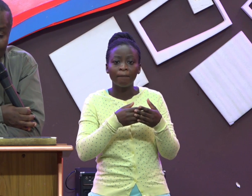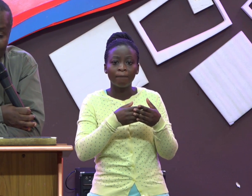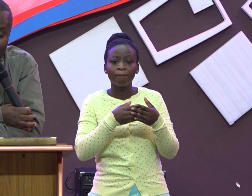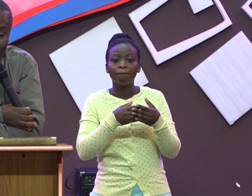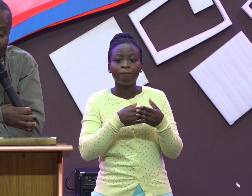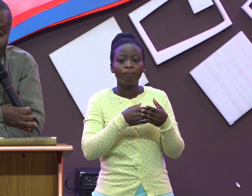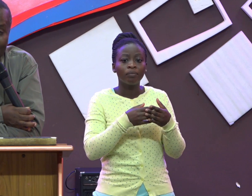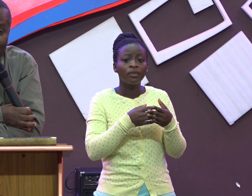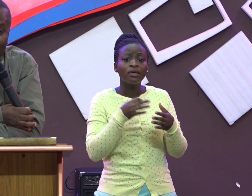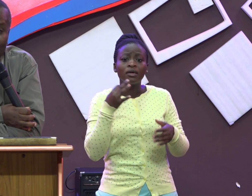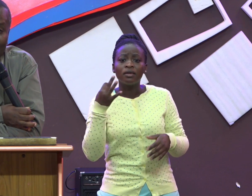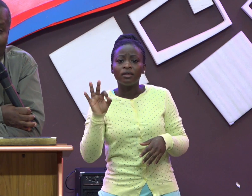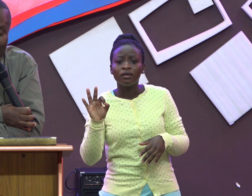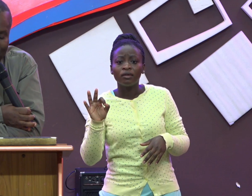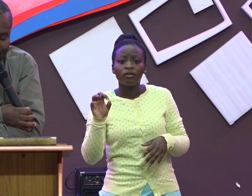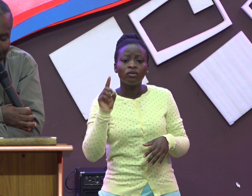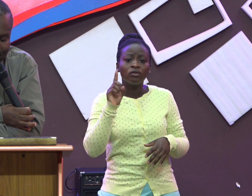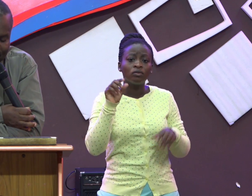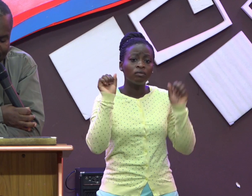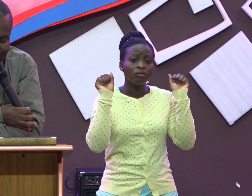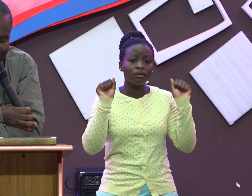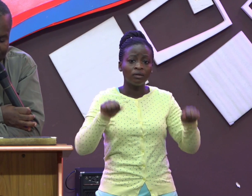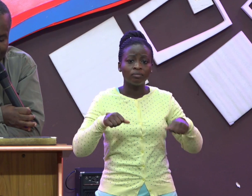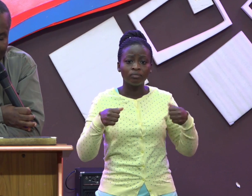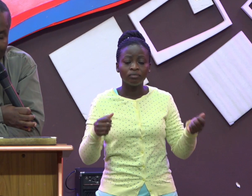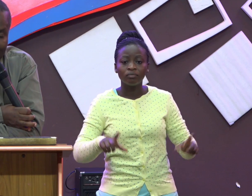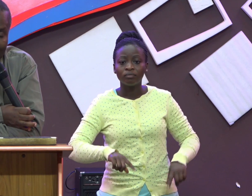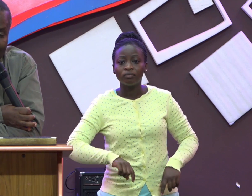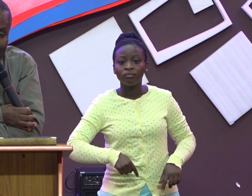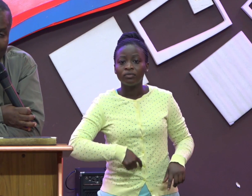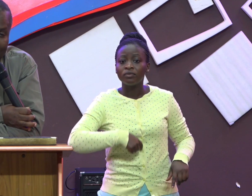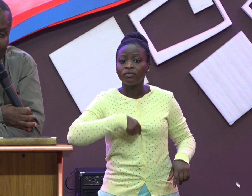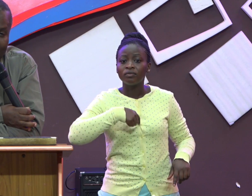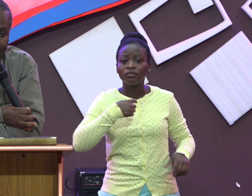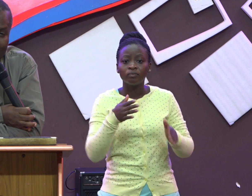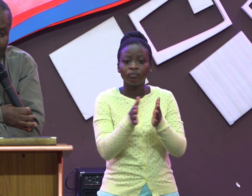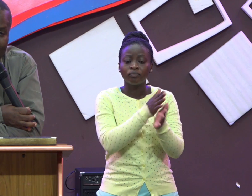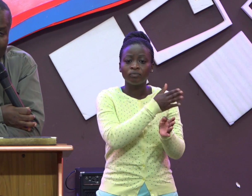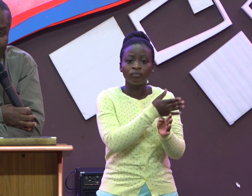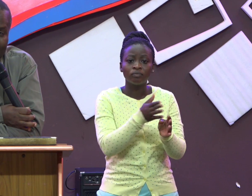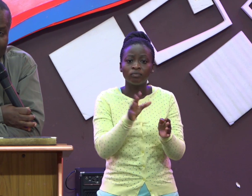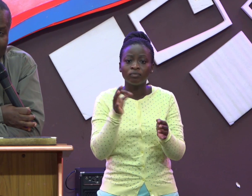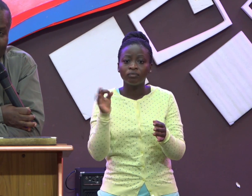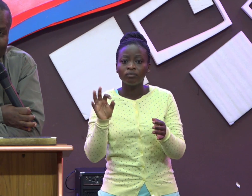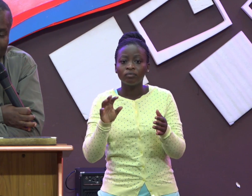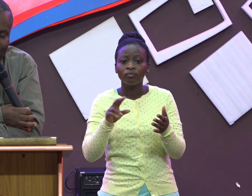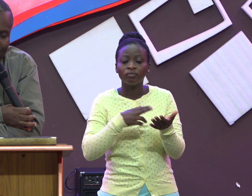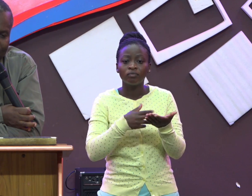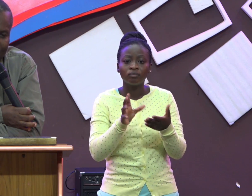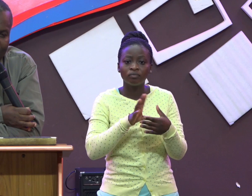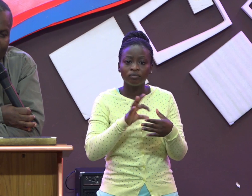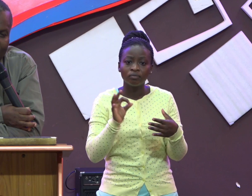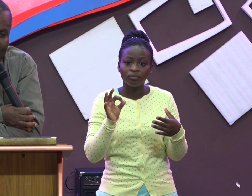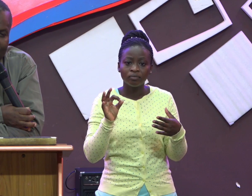spirit, because you can no longer feel and hear the guidance of the Holy Spirit. The Bible says